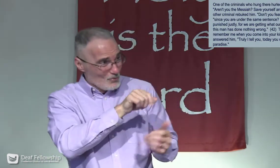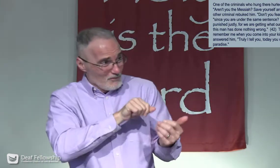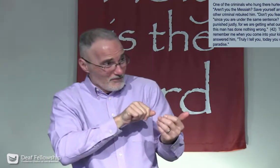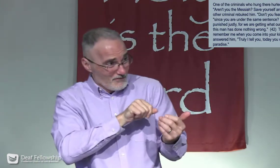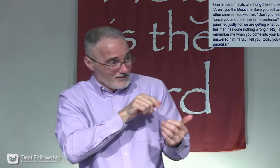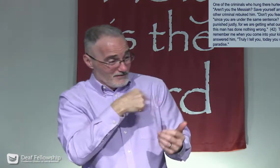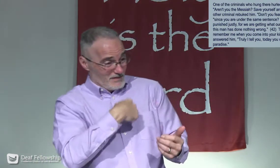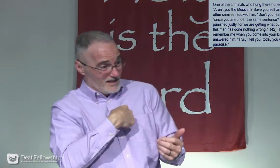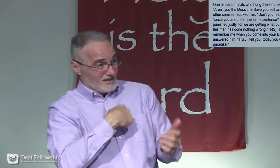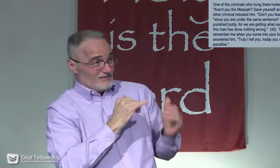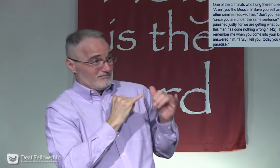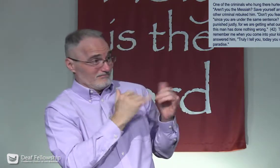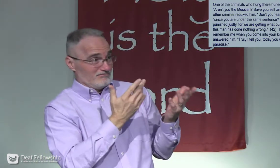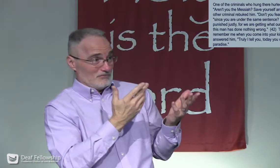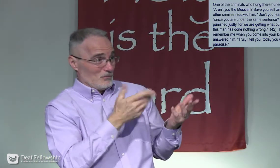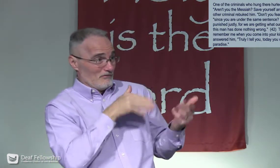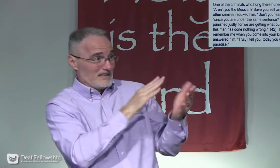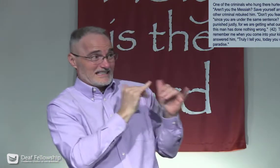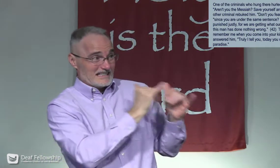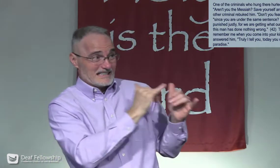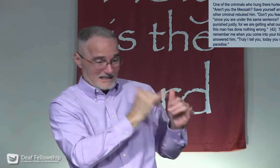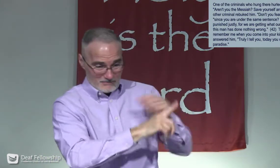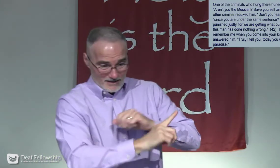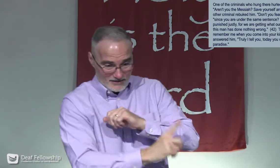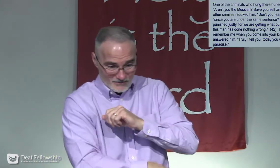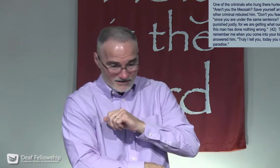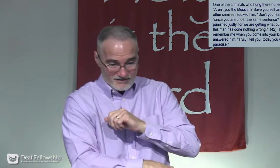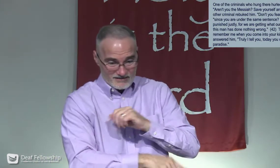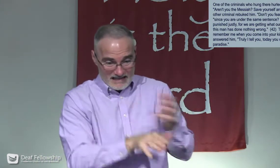"Remember, you are under the same sentence.